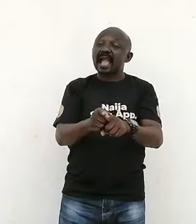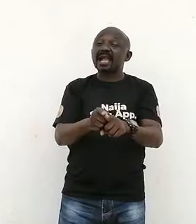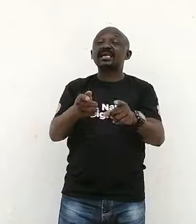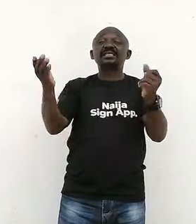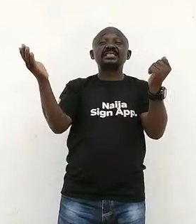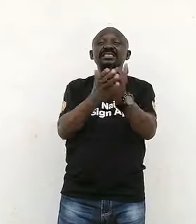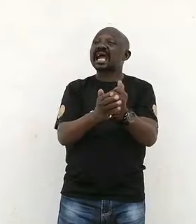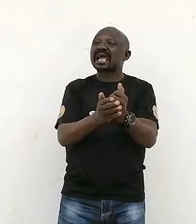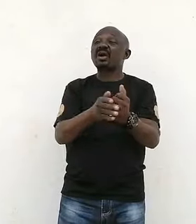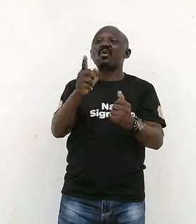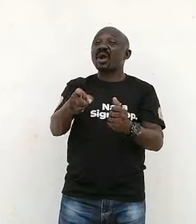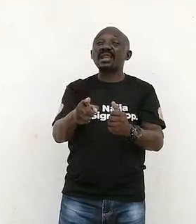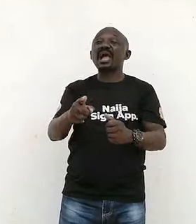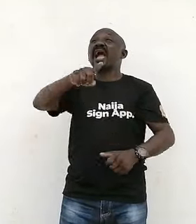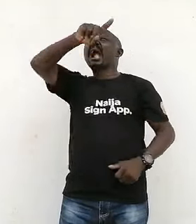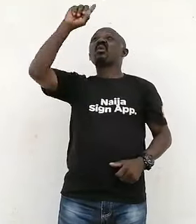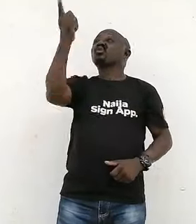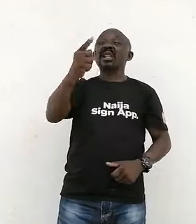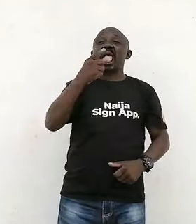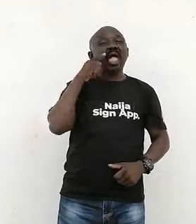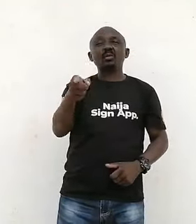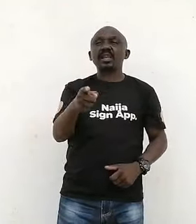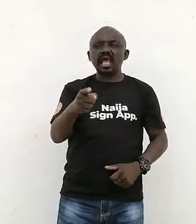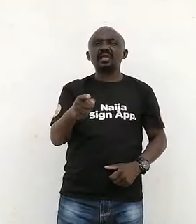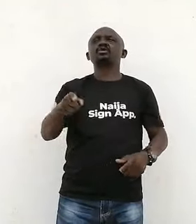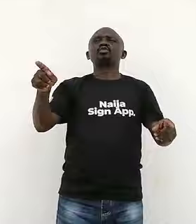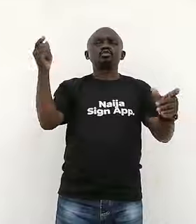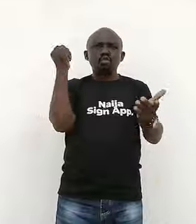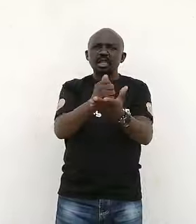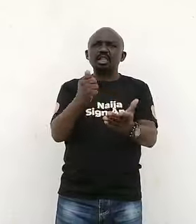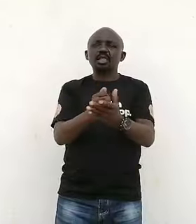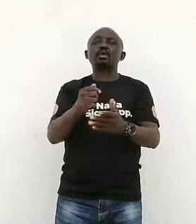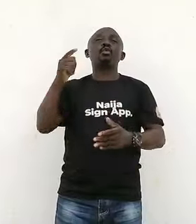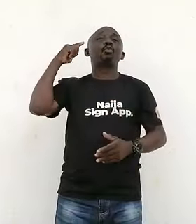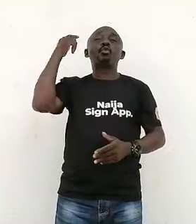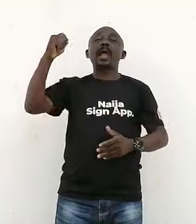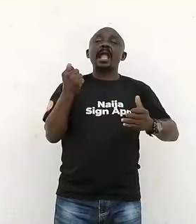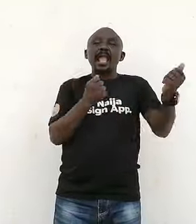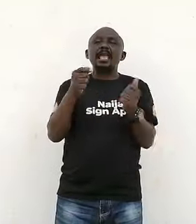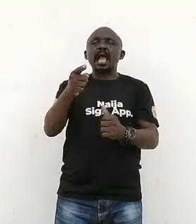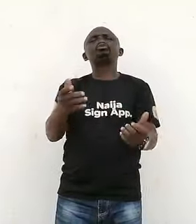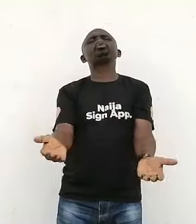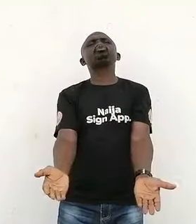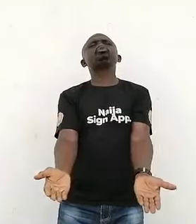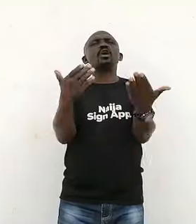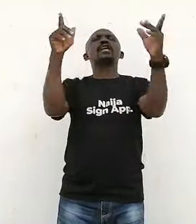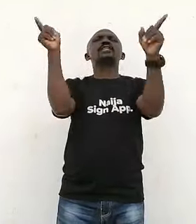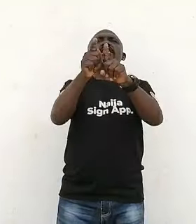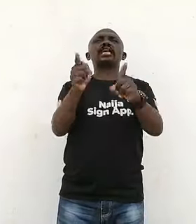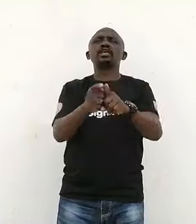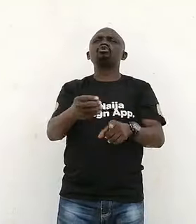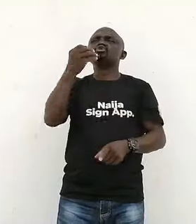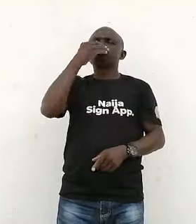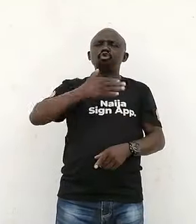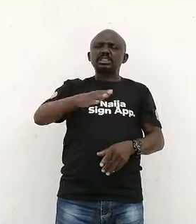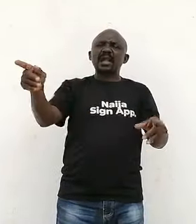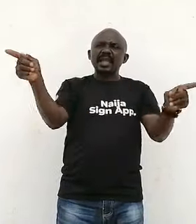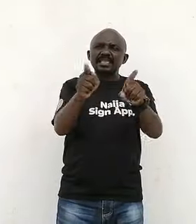complete indifferent attitude towards our indigenous signing systems or if it is just ignorance. But whichever one it is,